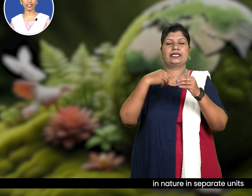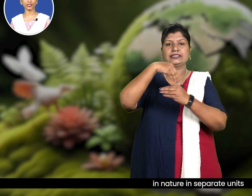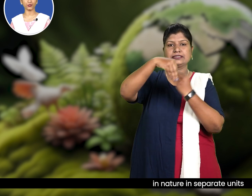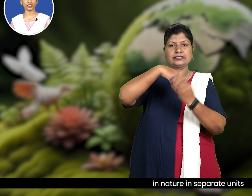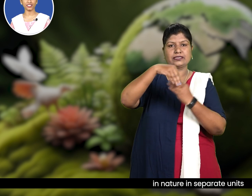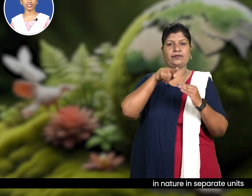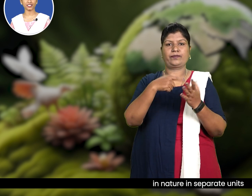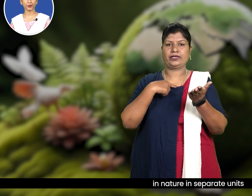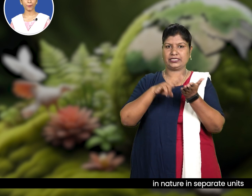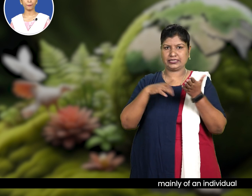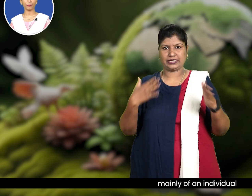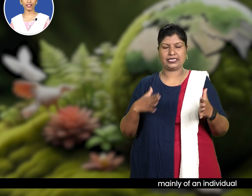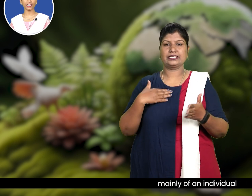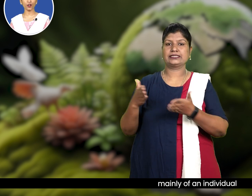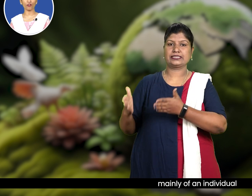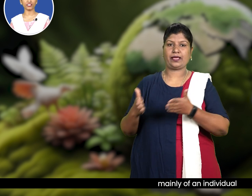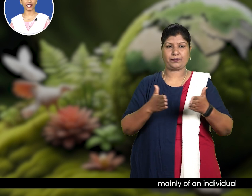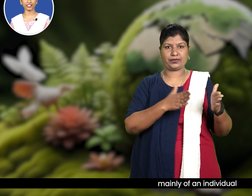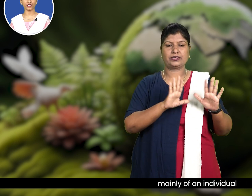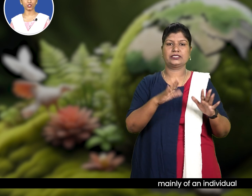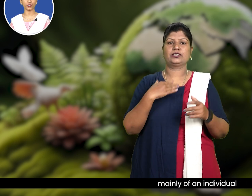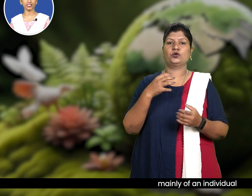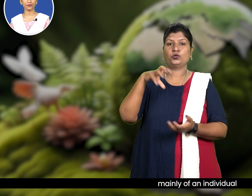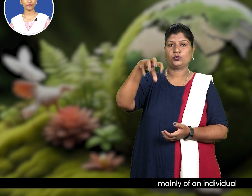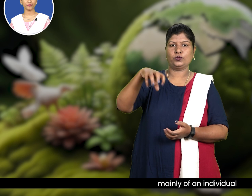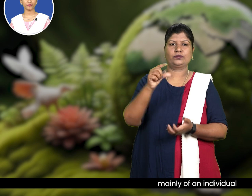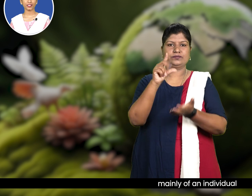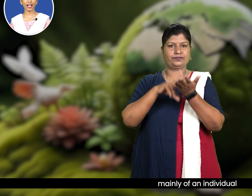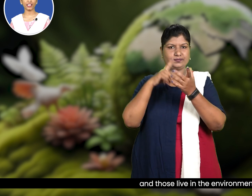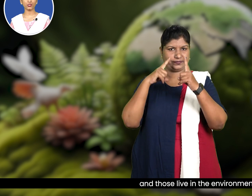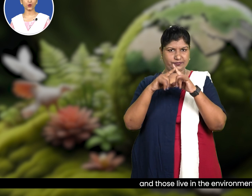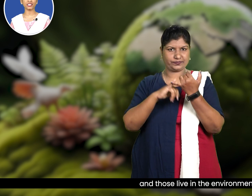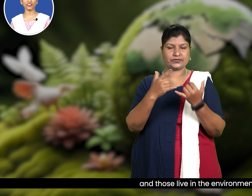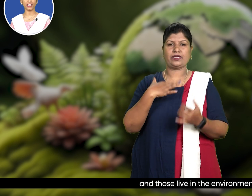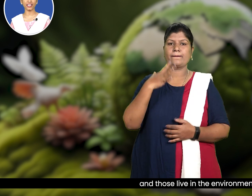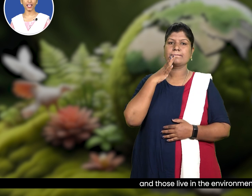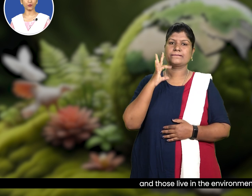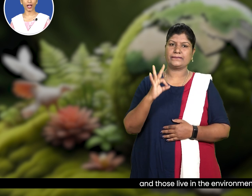separate units, mainly of an individual and those live in the